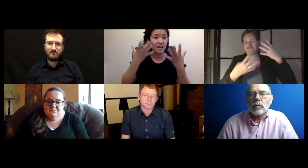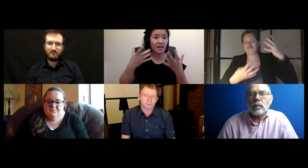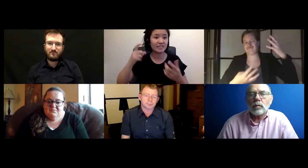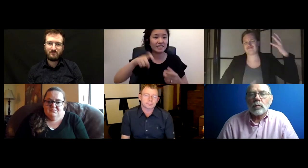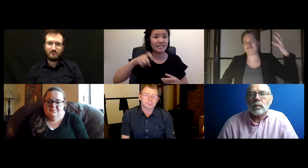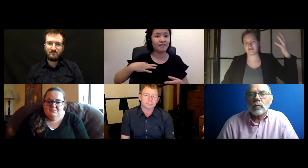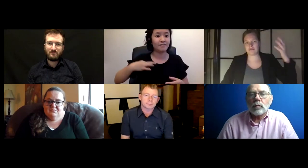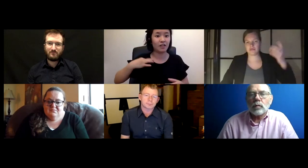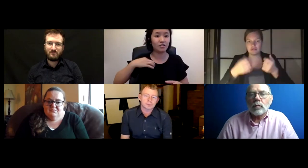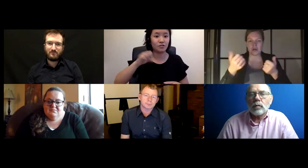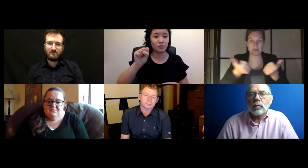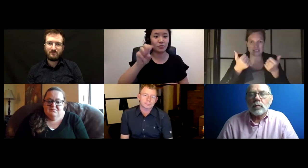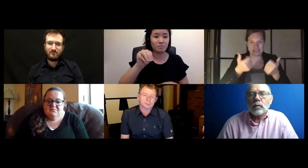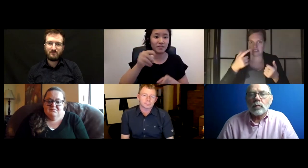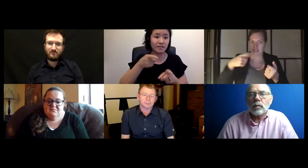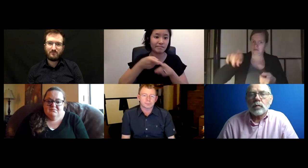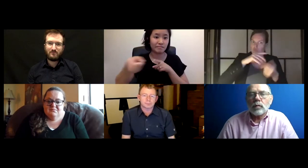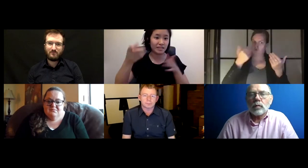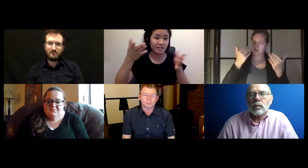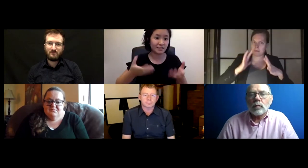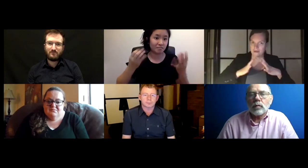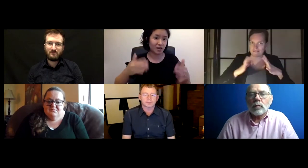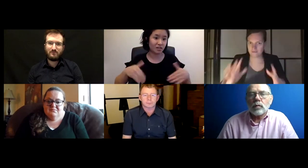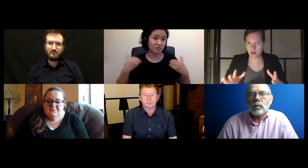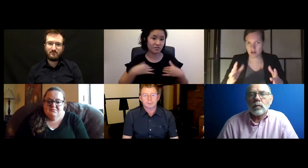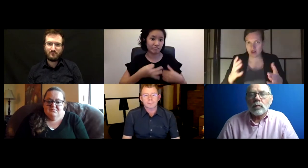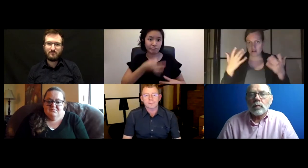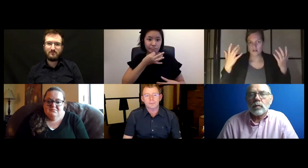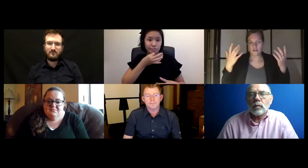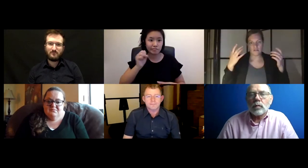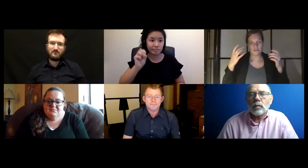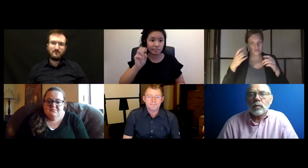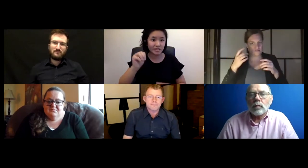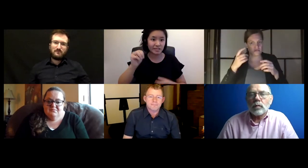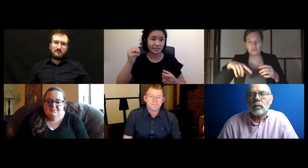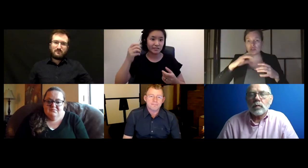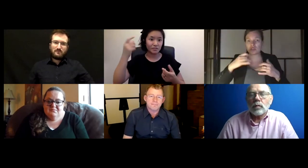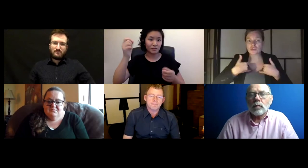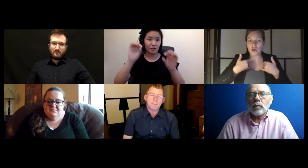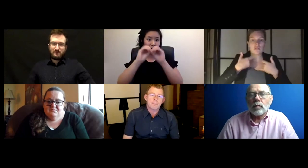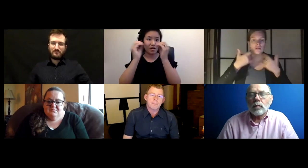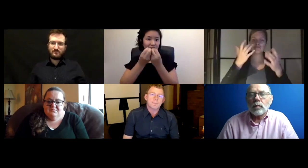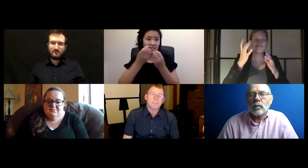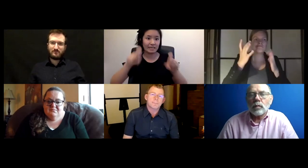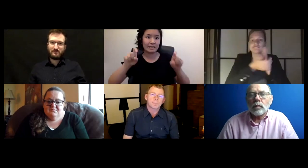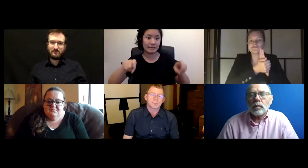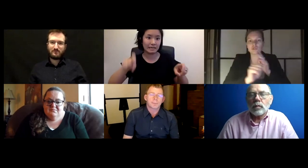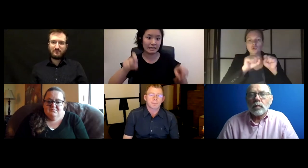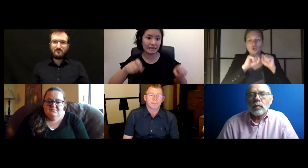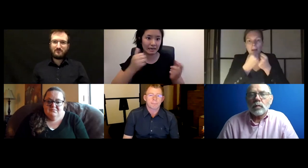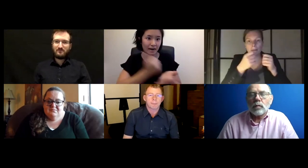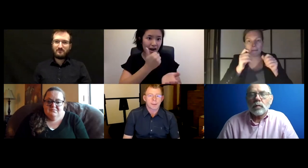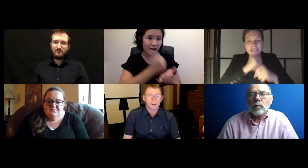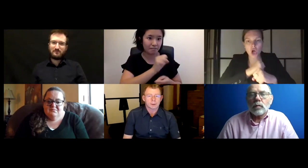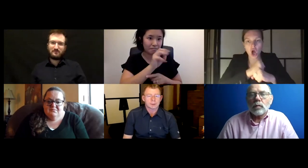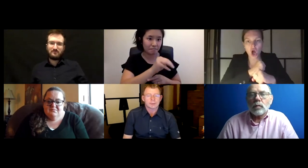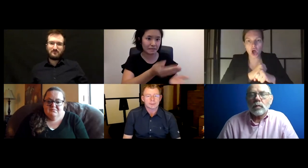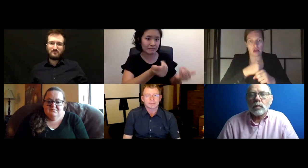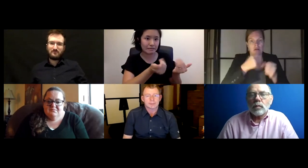is endless. There's a number of places that need social media expertise. Organizations need help